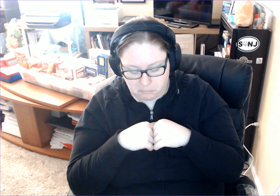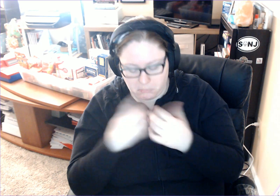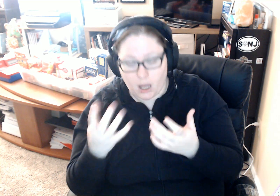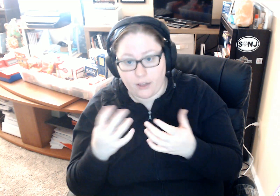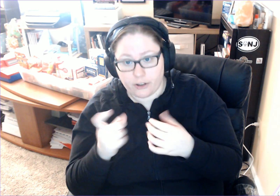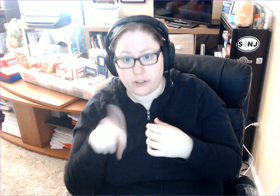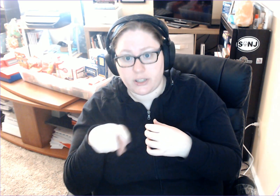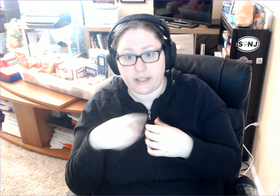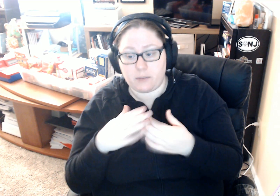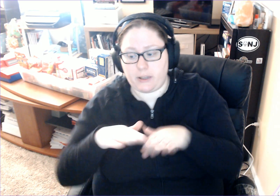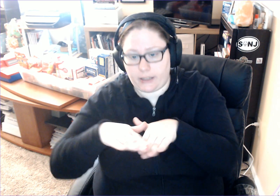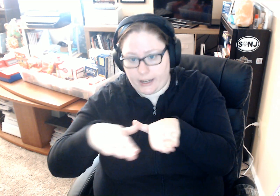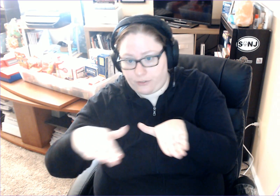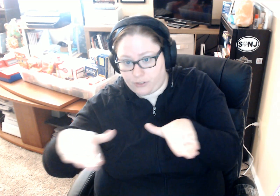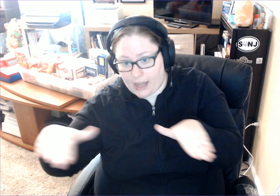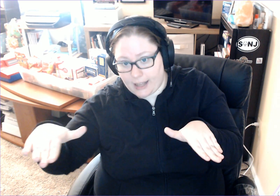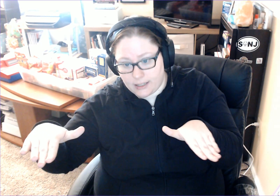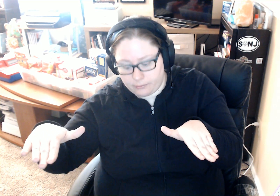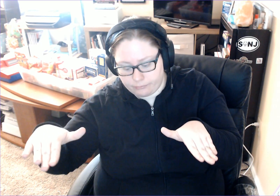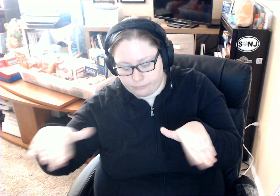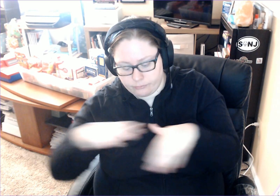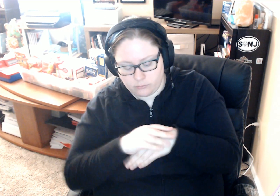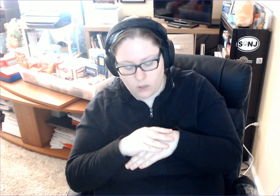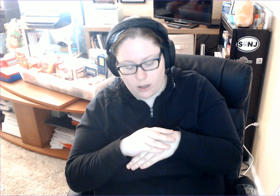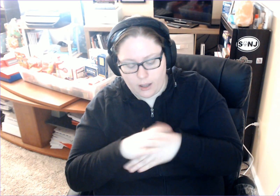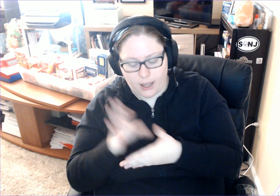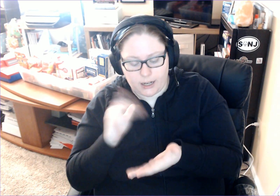Others need to be laid flat. And again,